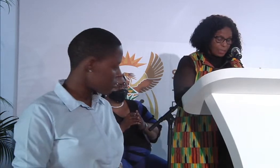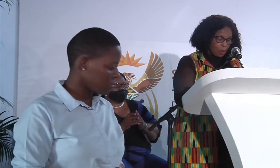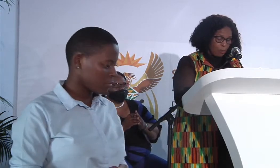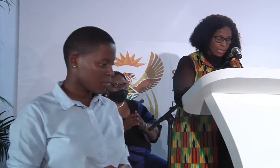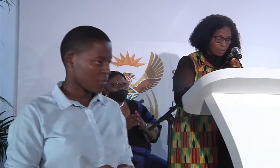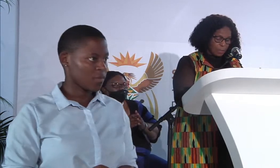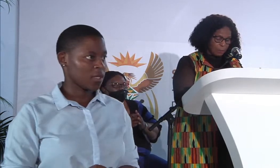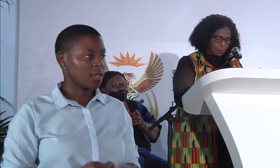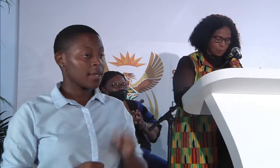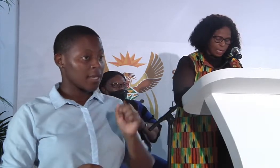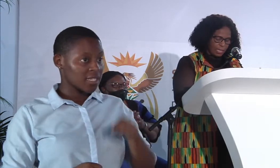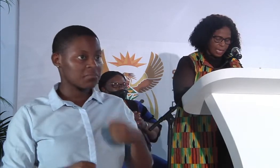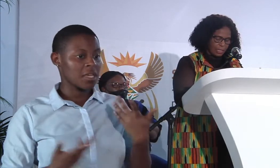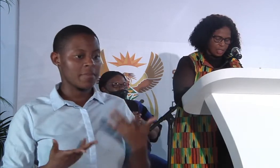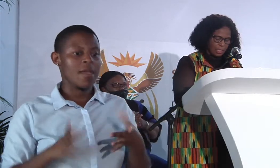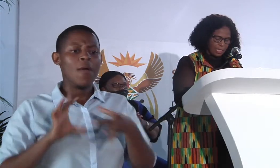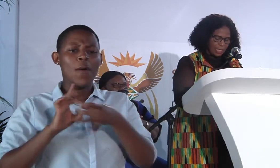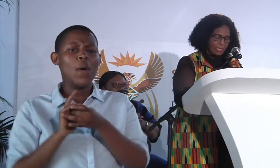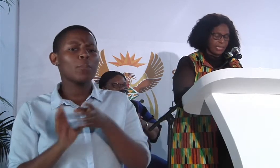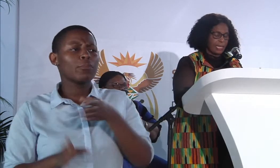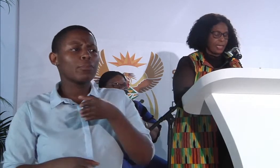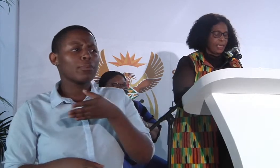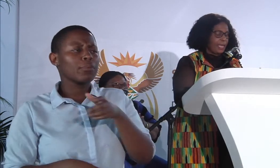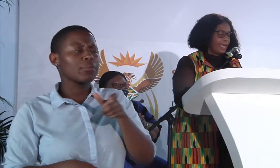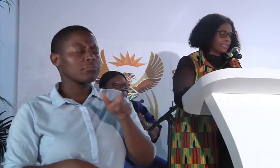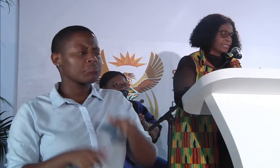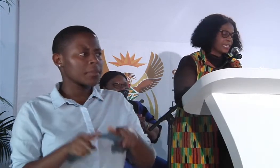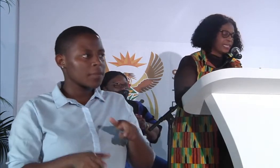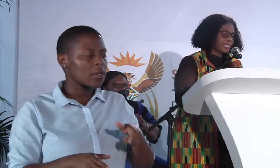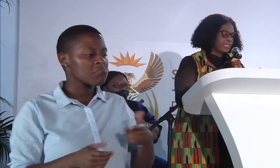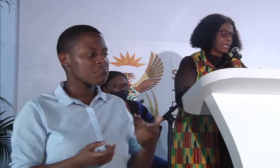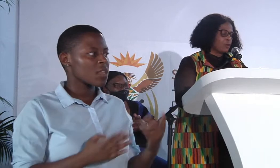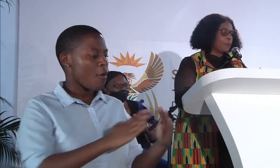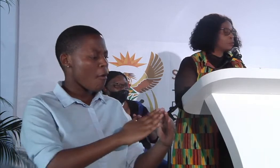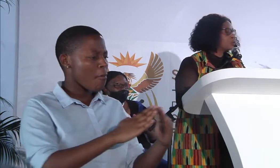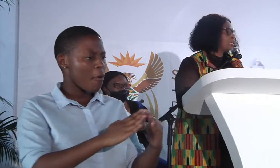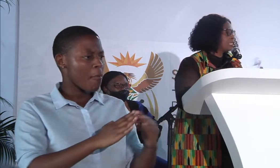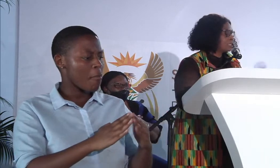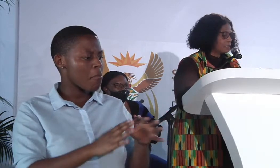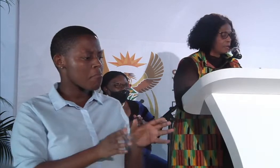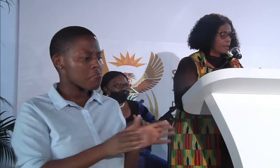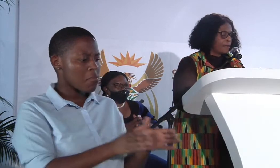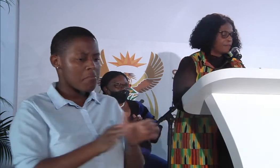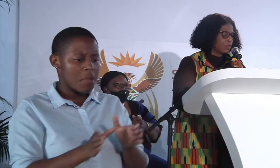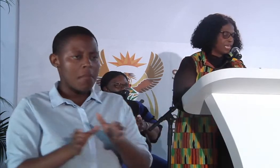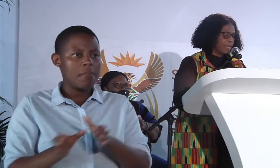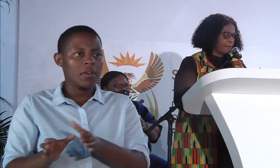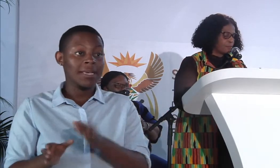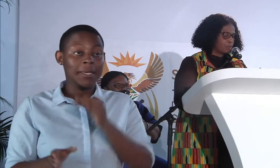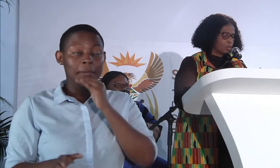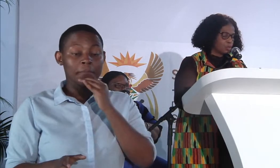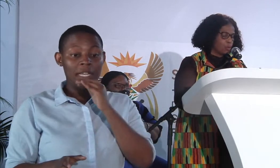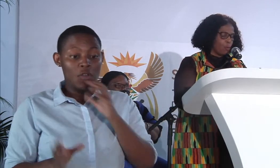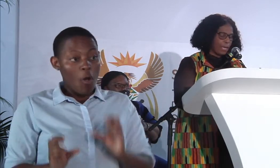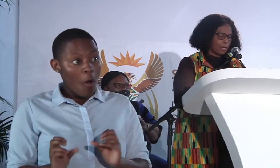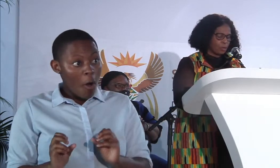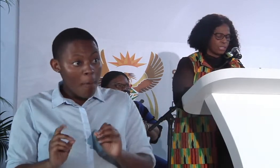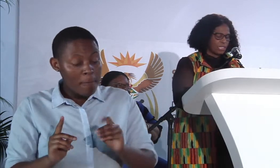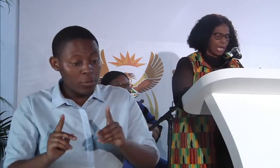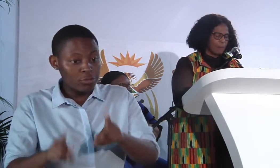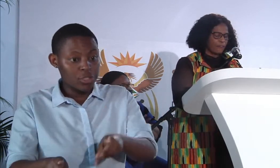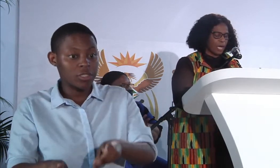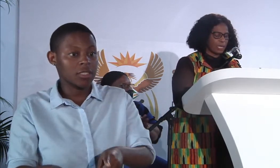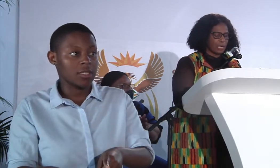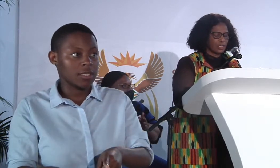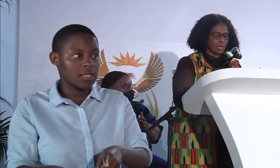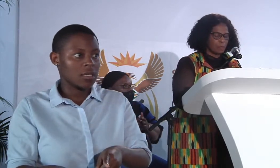Placing homeless people together in shelters has created an opportunity for them to work on some